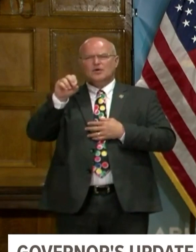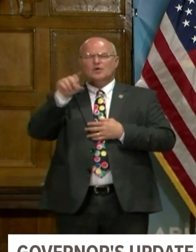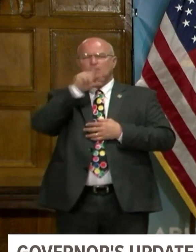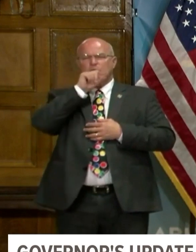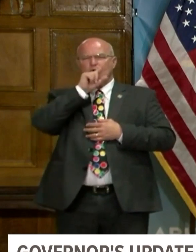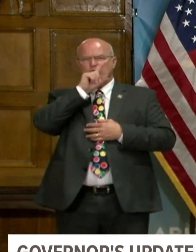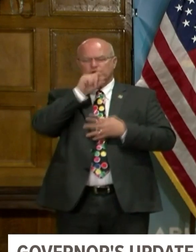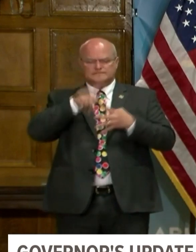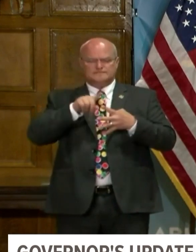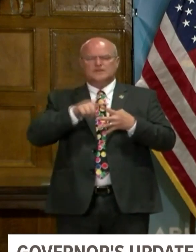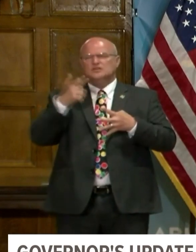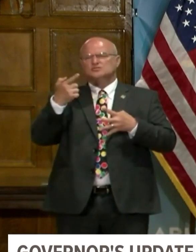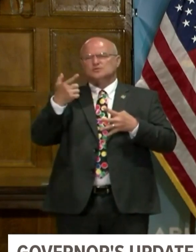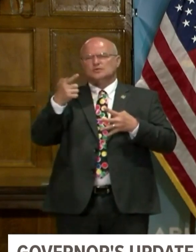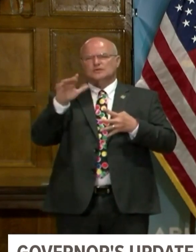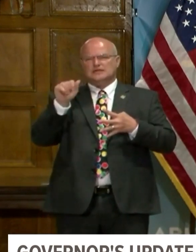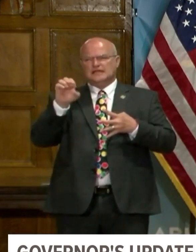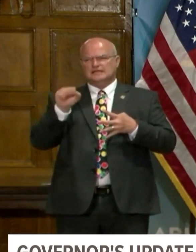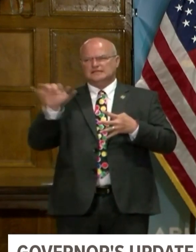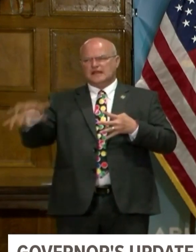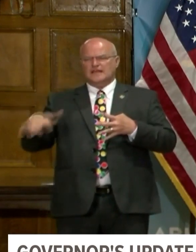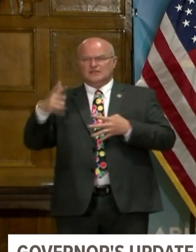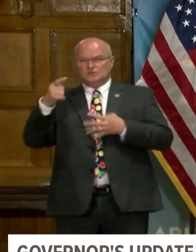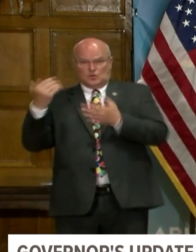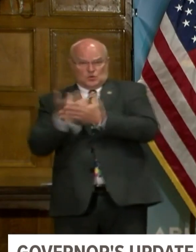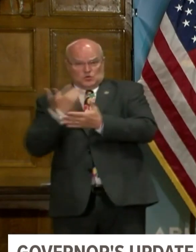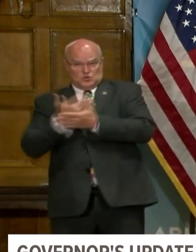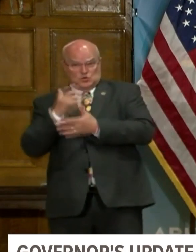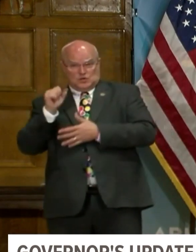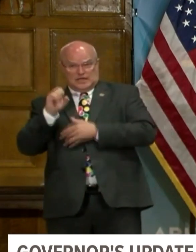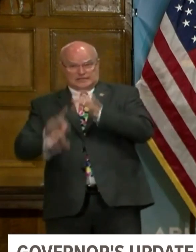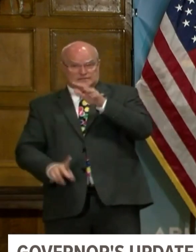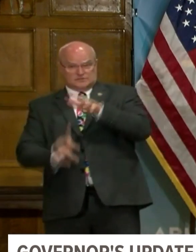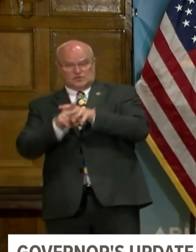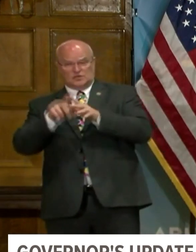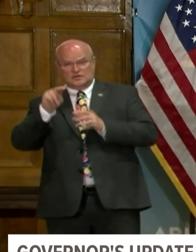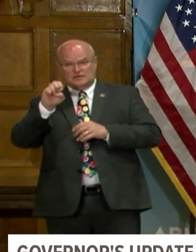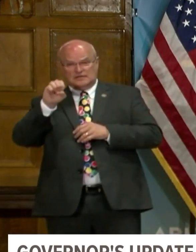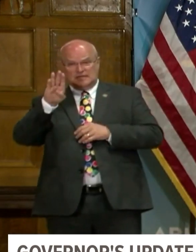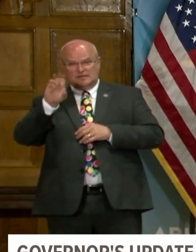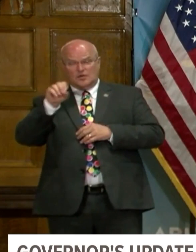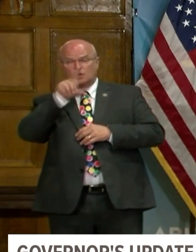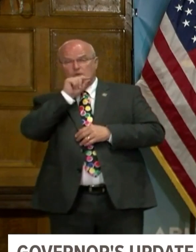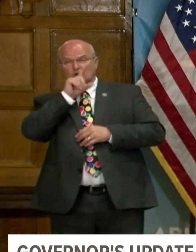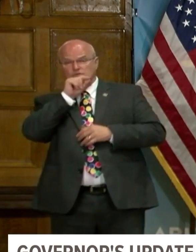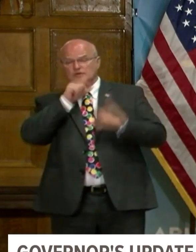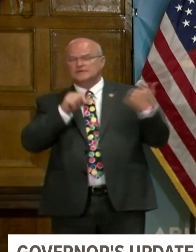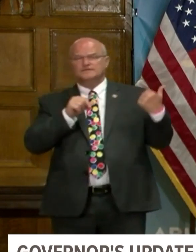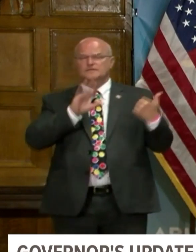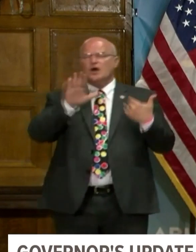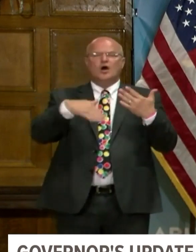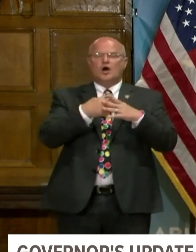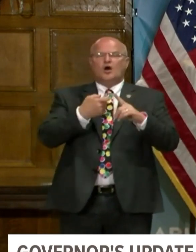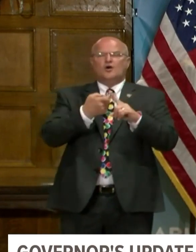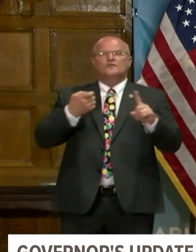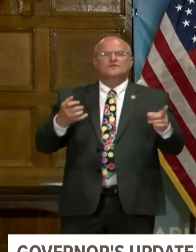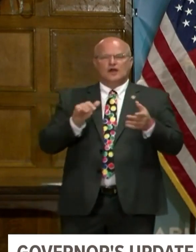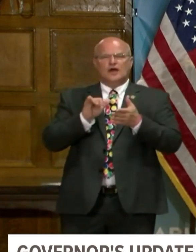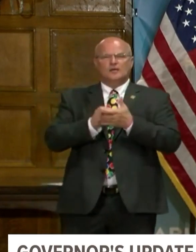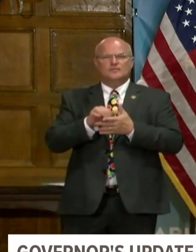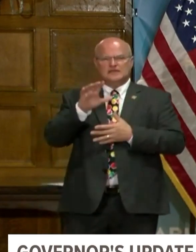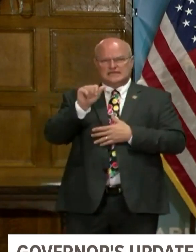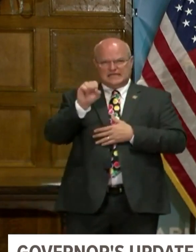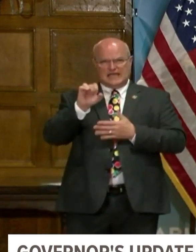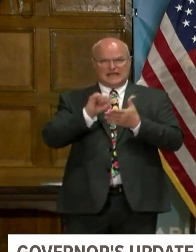There were 21 cases there. Are those 21 new cases at Nebo Poultry? This is all from